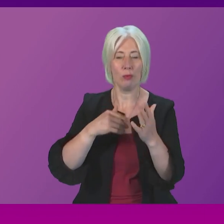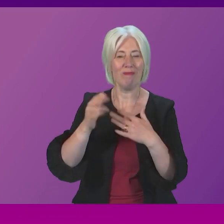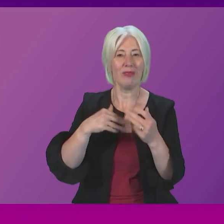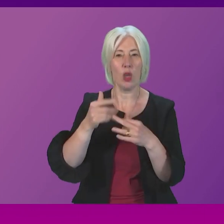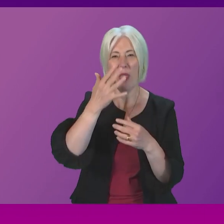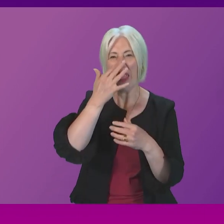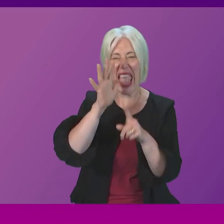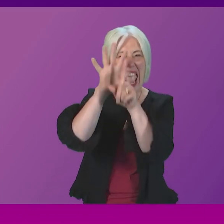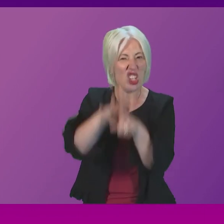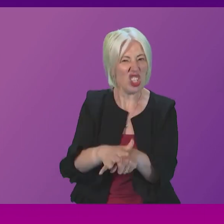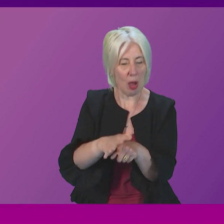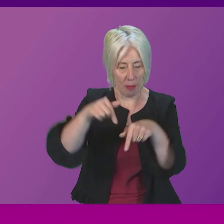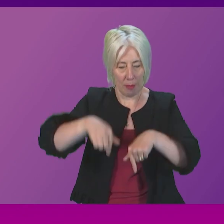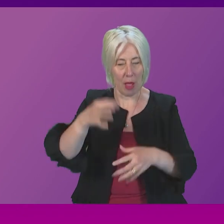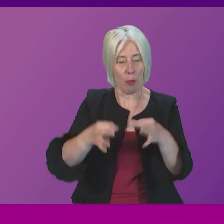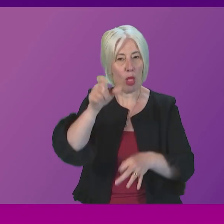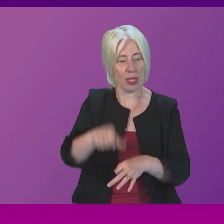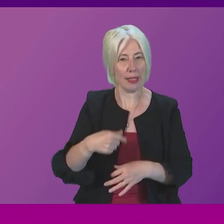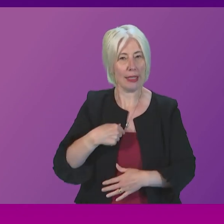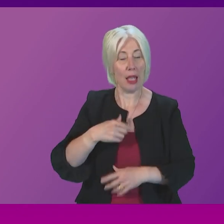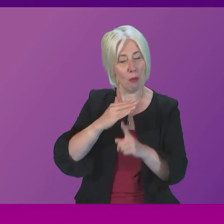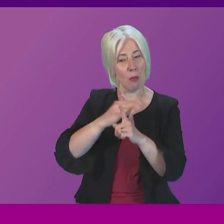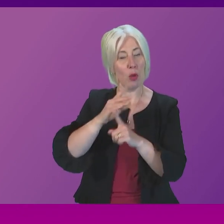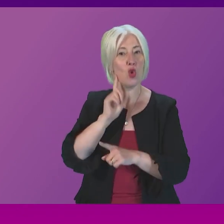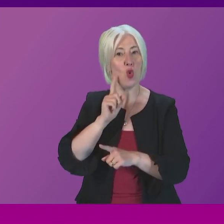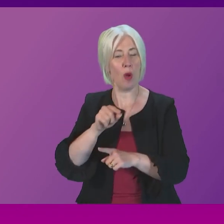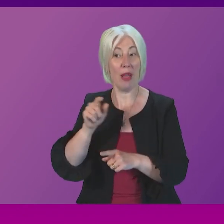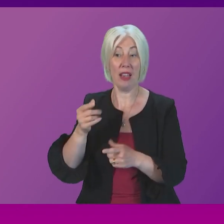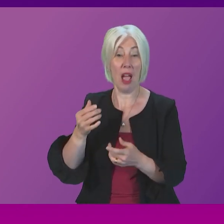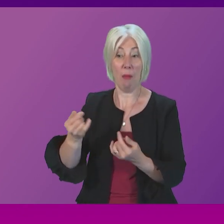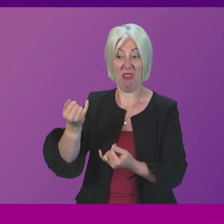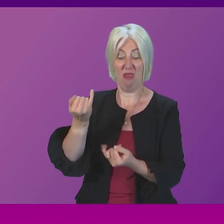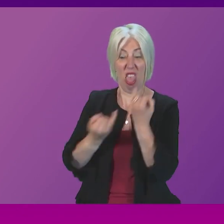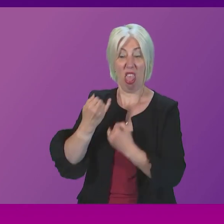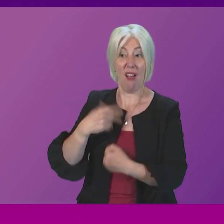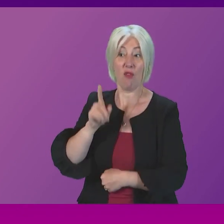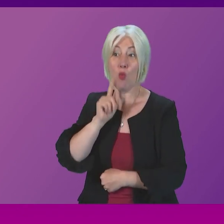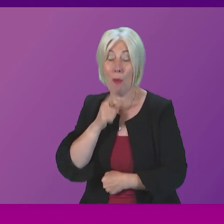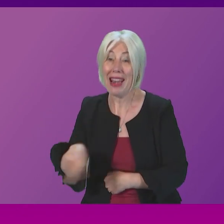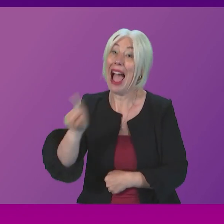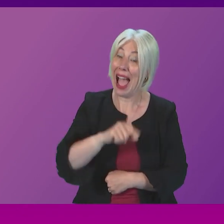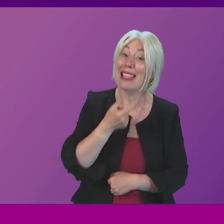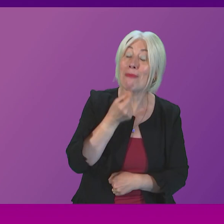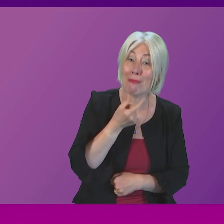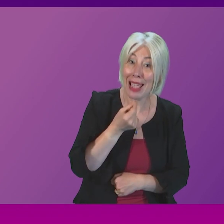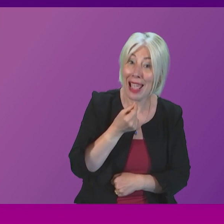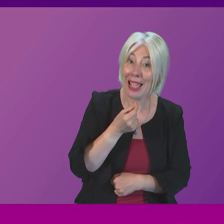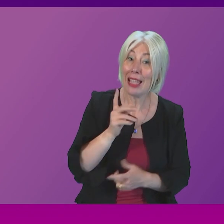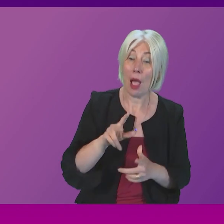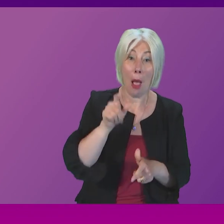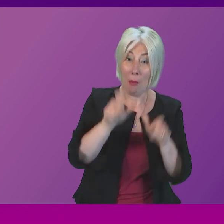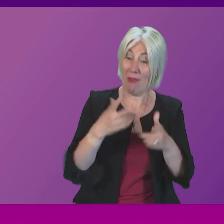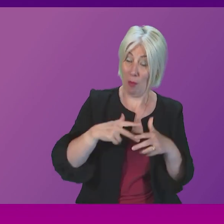in politics? As a mature woman, I face this from both women and men, especially from those in council